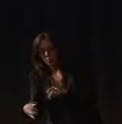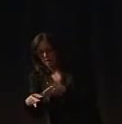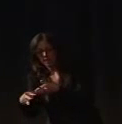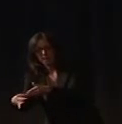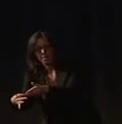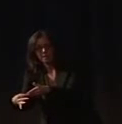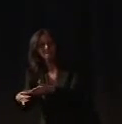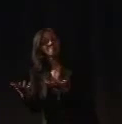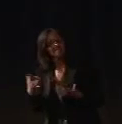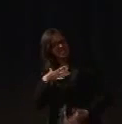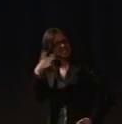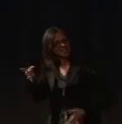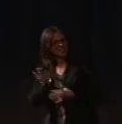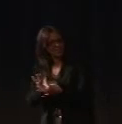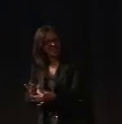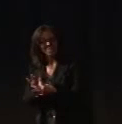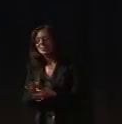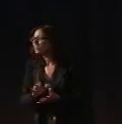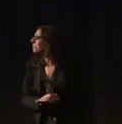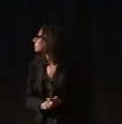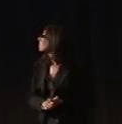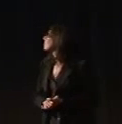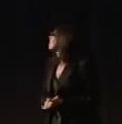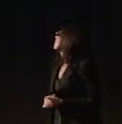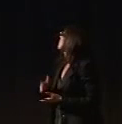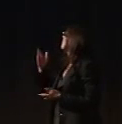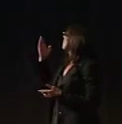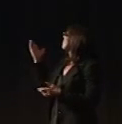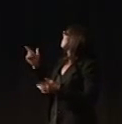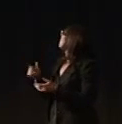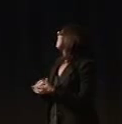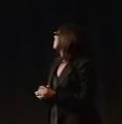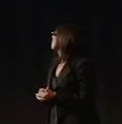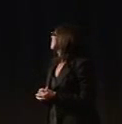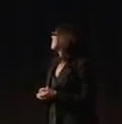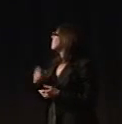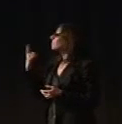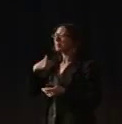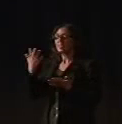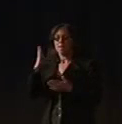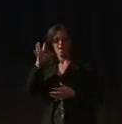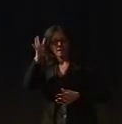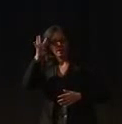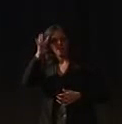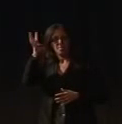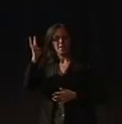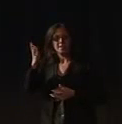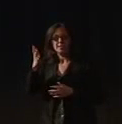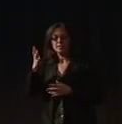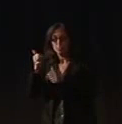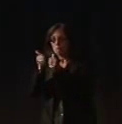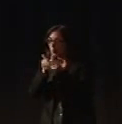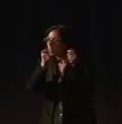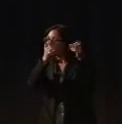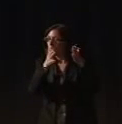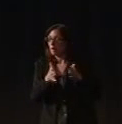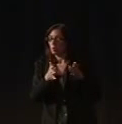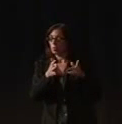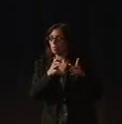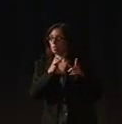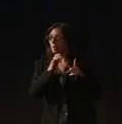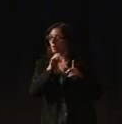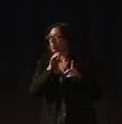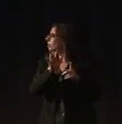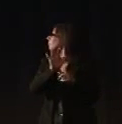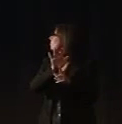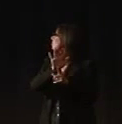reason why he was there is because he was the one who invented or helped us to invent with the director of the play, this play. Some of